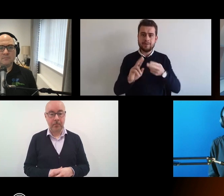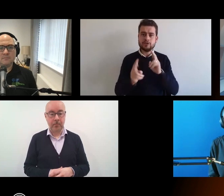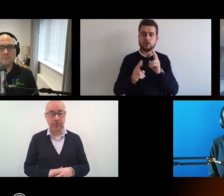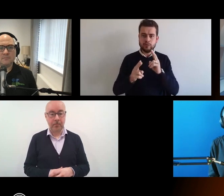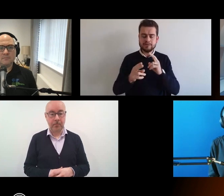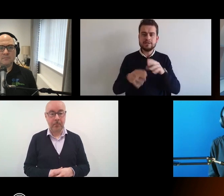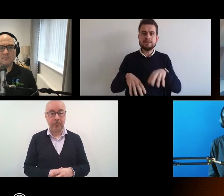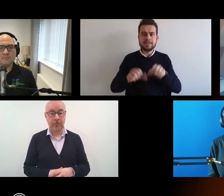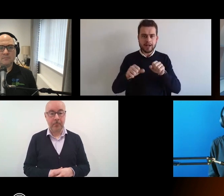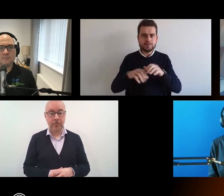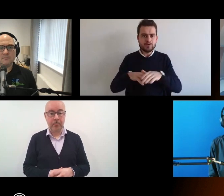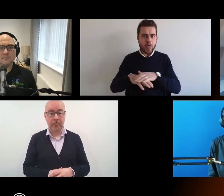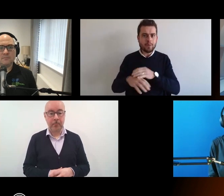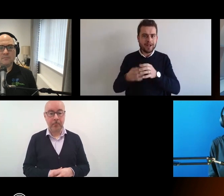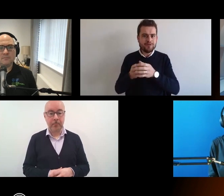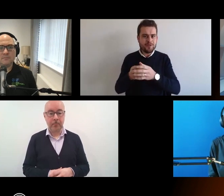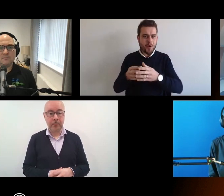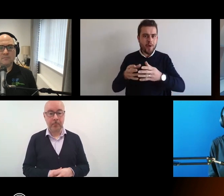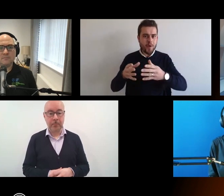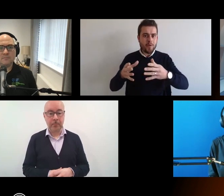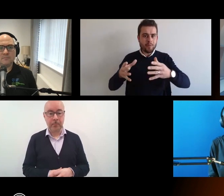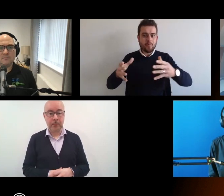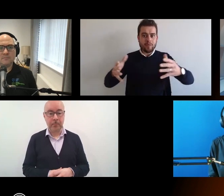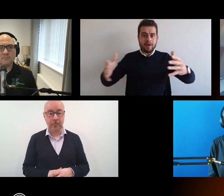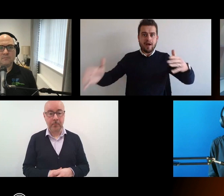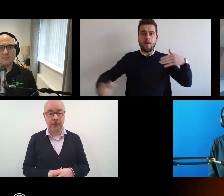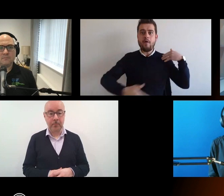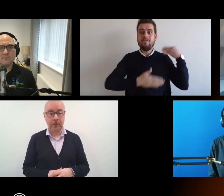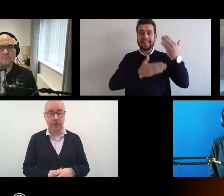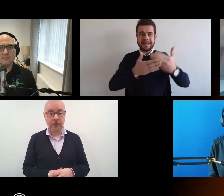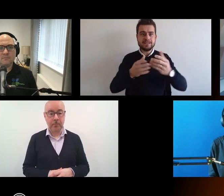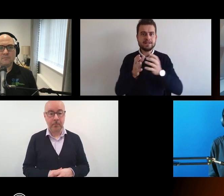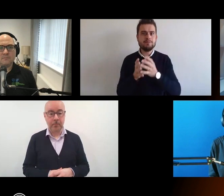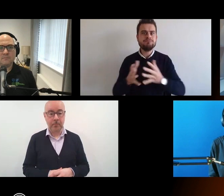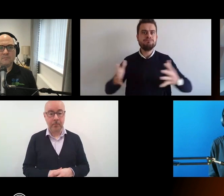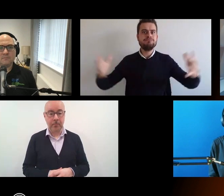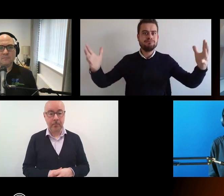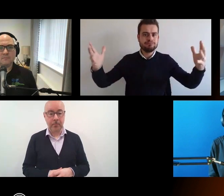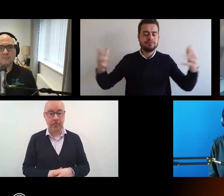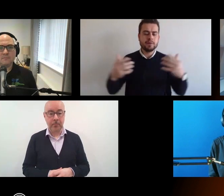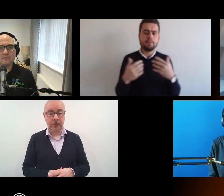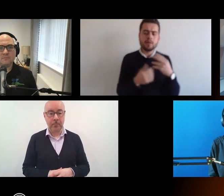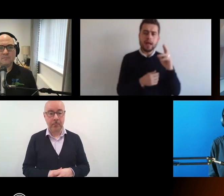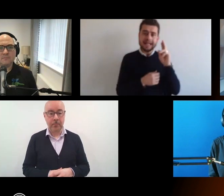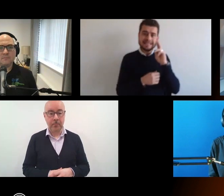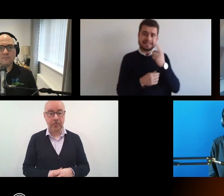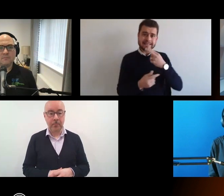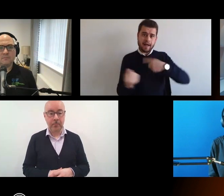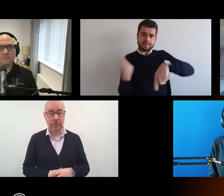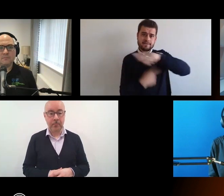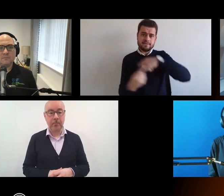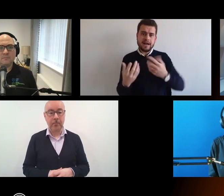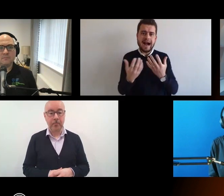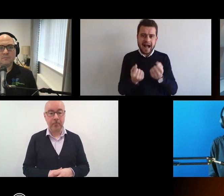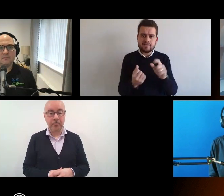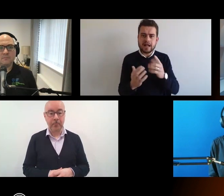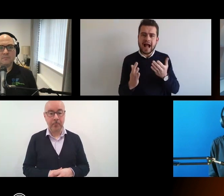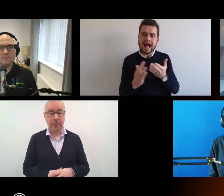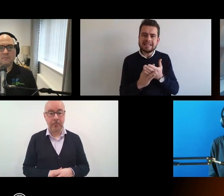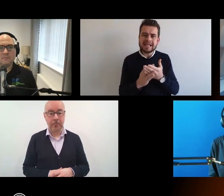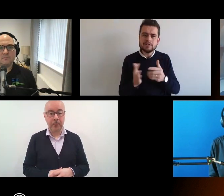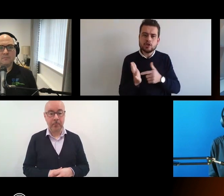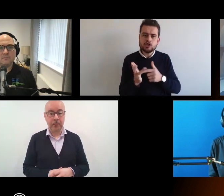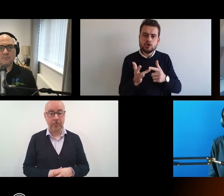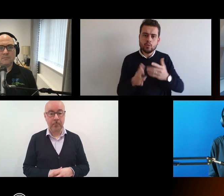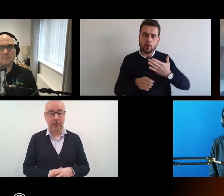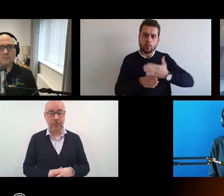the number of interpreters, sign language interpreters, very, very slowly started to grow. And so we have a lot more interpreters now than